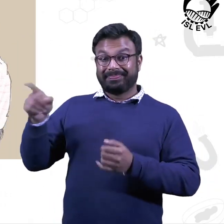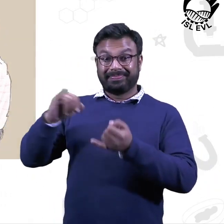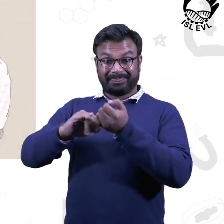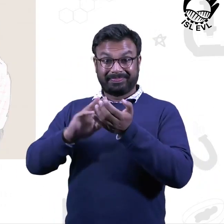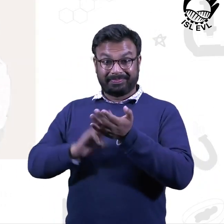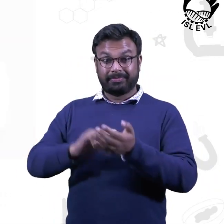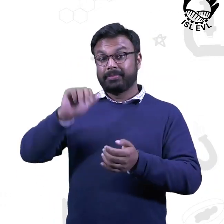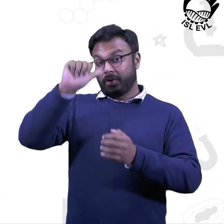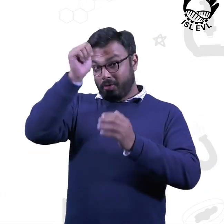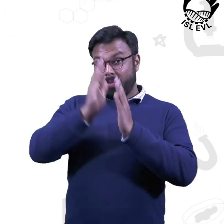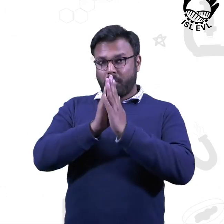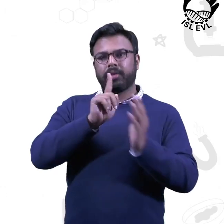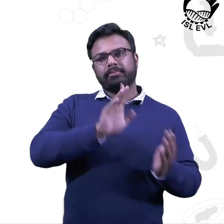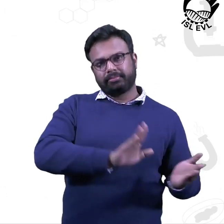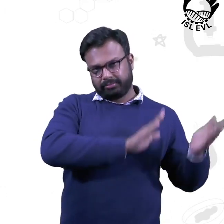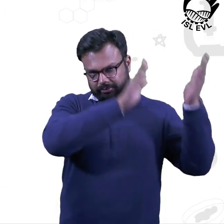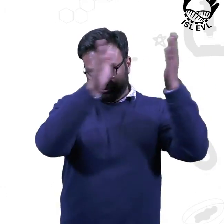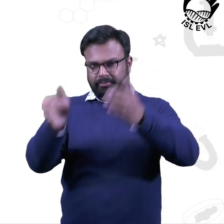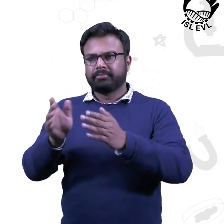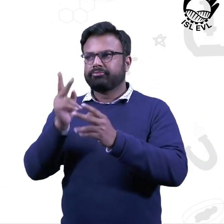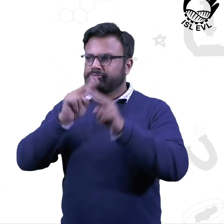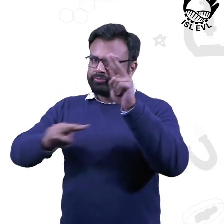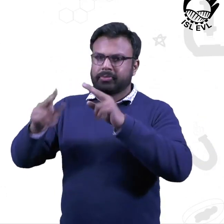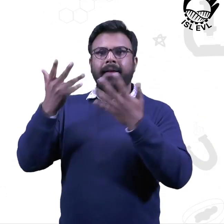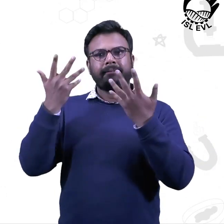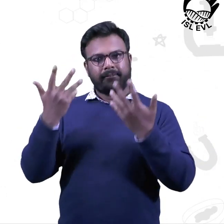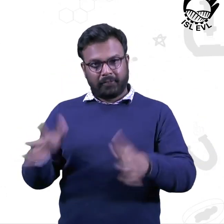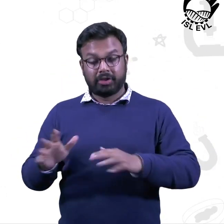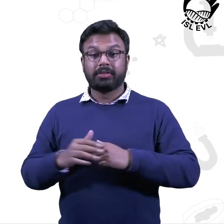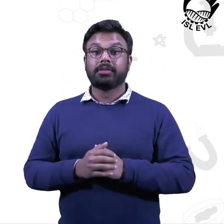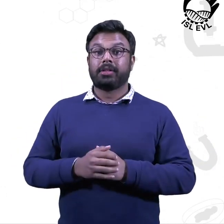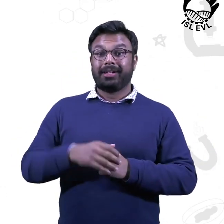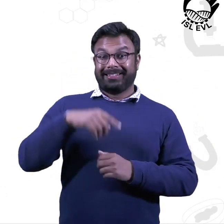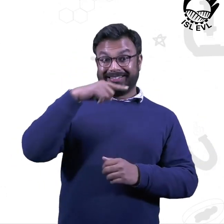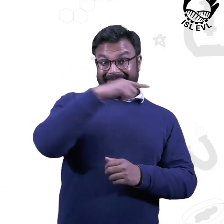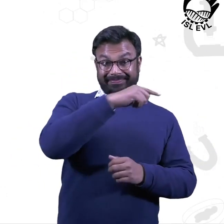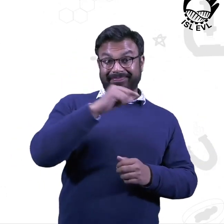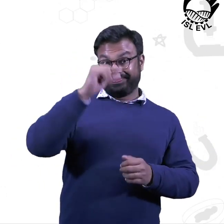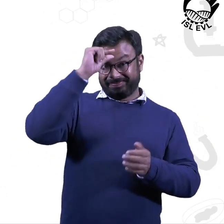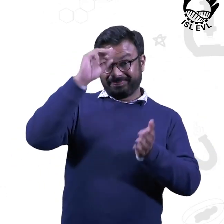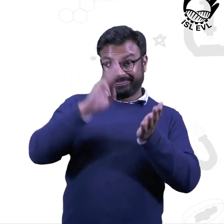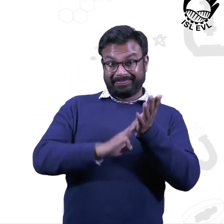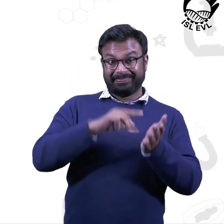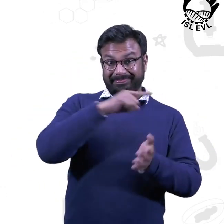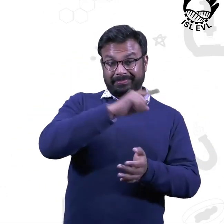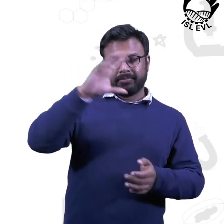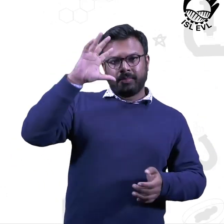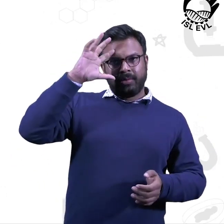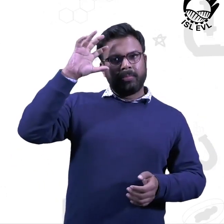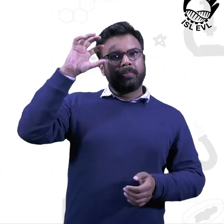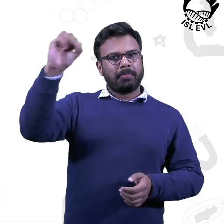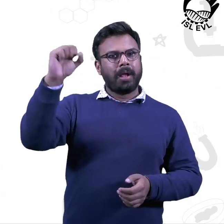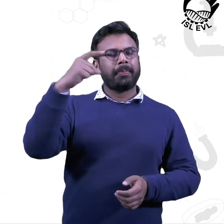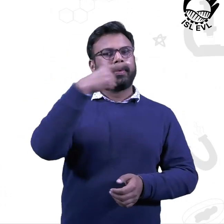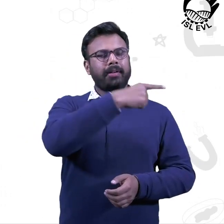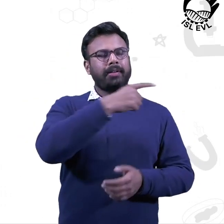regain her composure. Dr. Smith also visited India once. During her time in